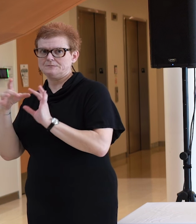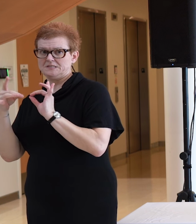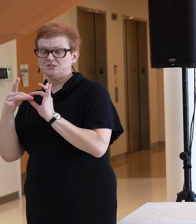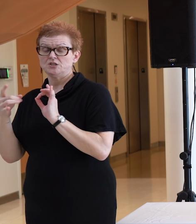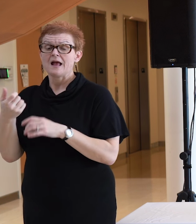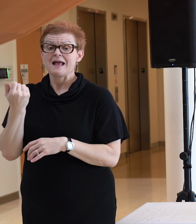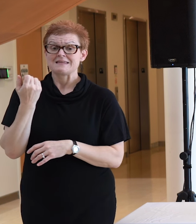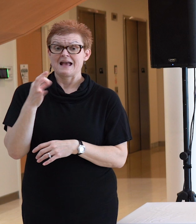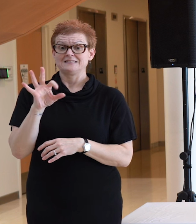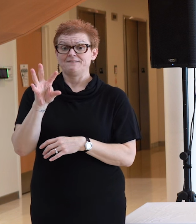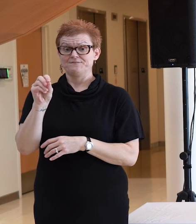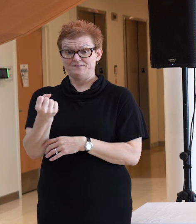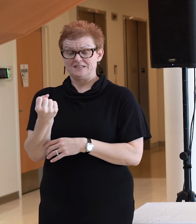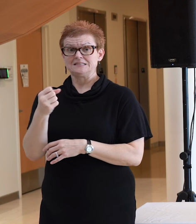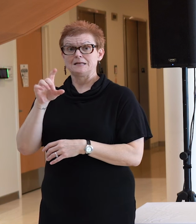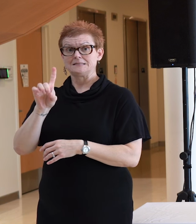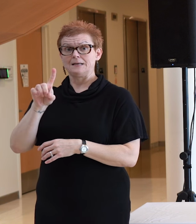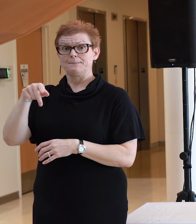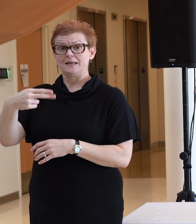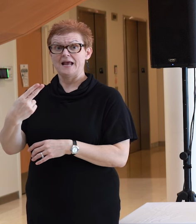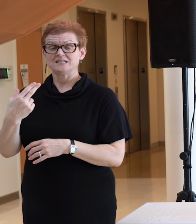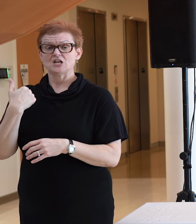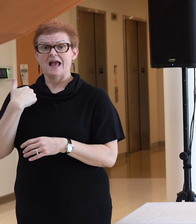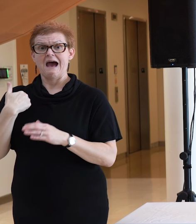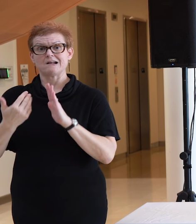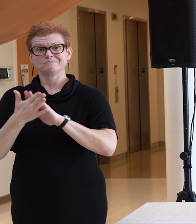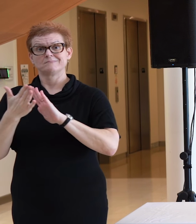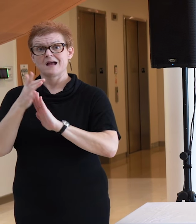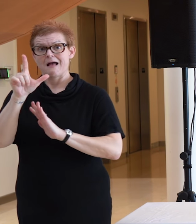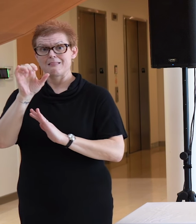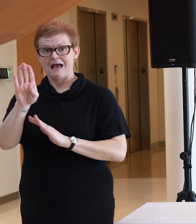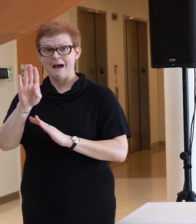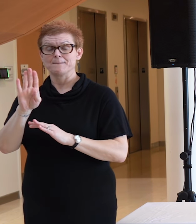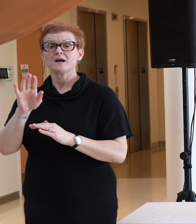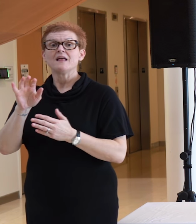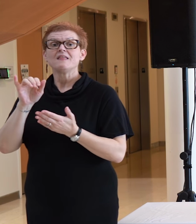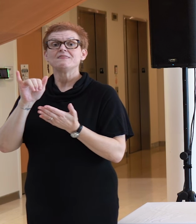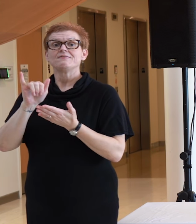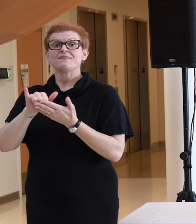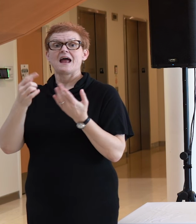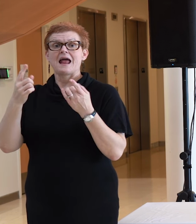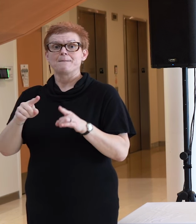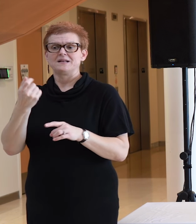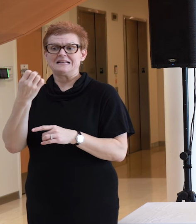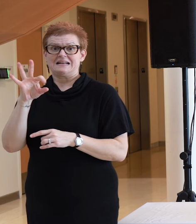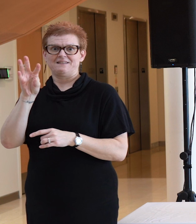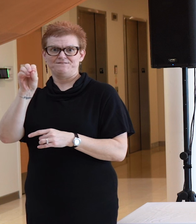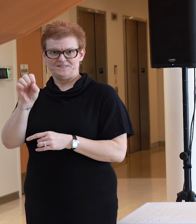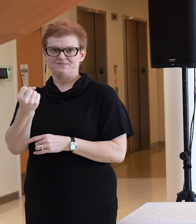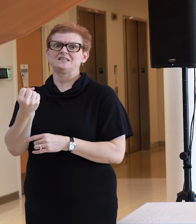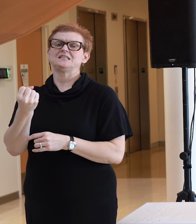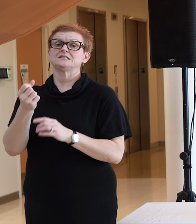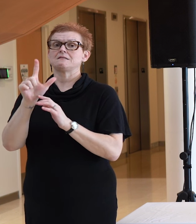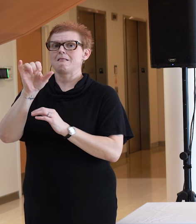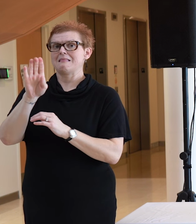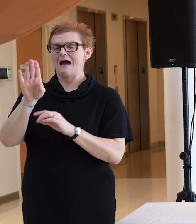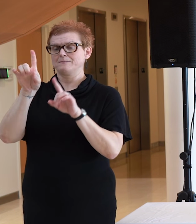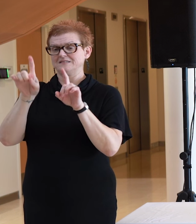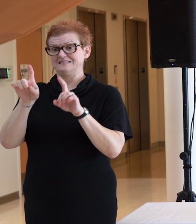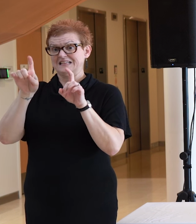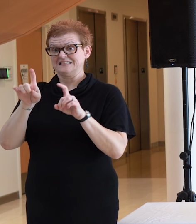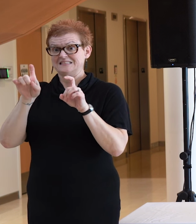1950s, DPH has operated an environmental lab. And during the nuclear bombing, we tested, in the 1950s, our lab workers actually tested